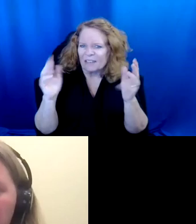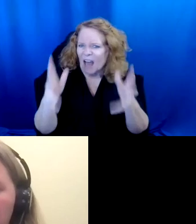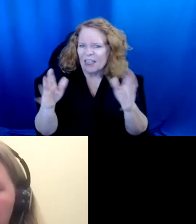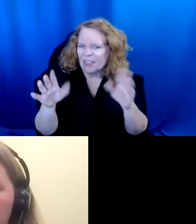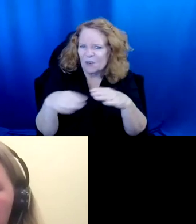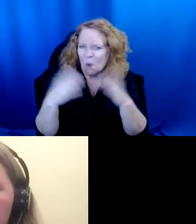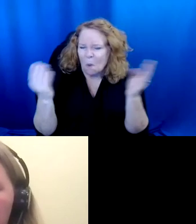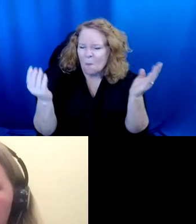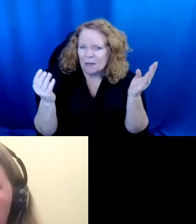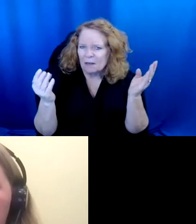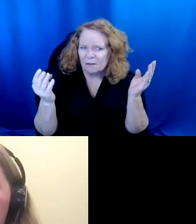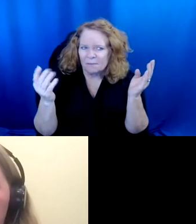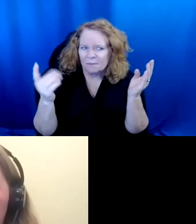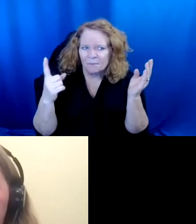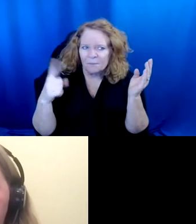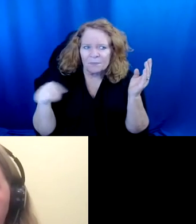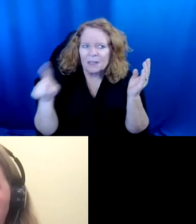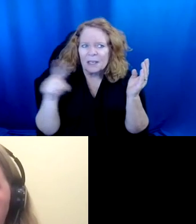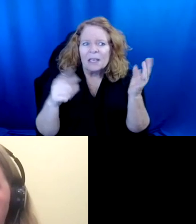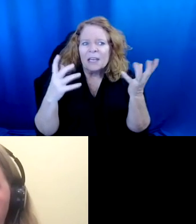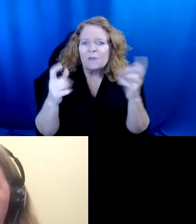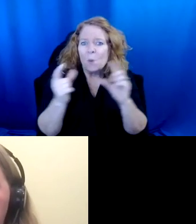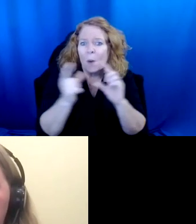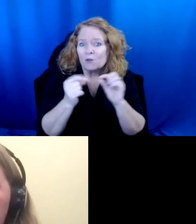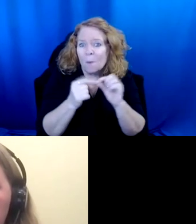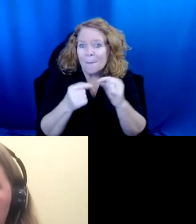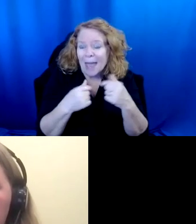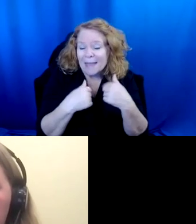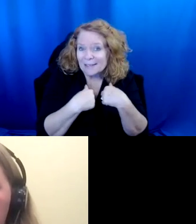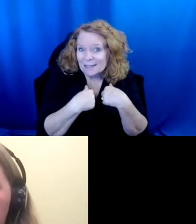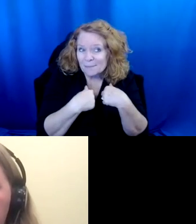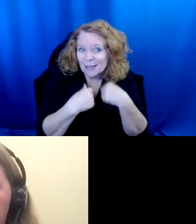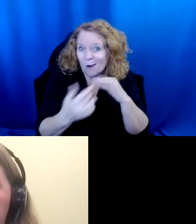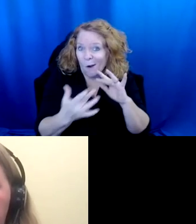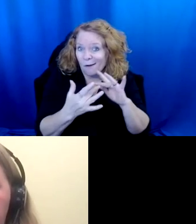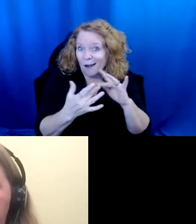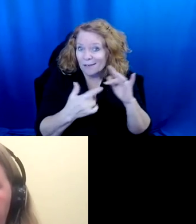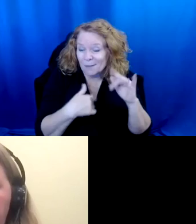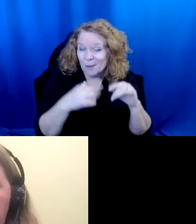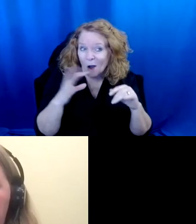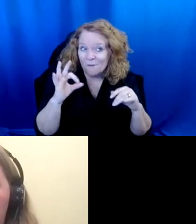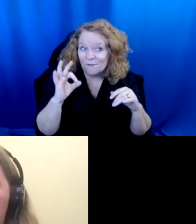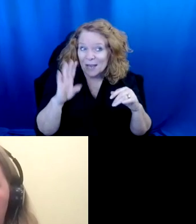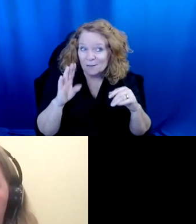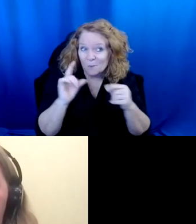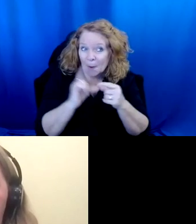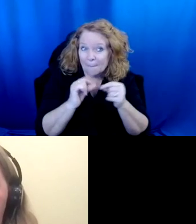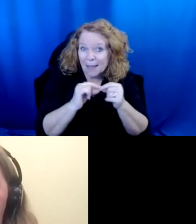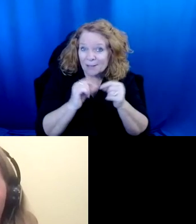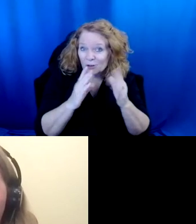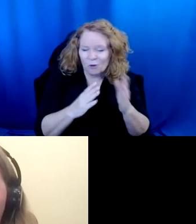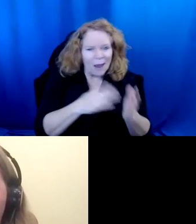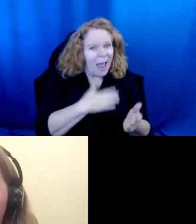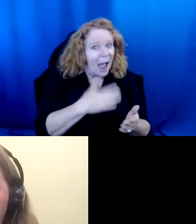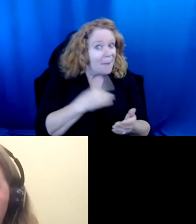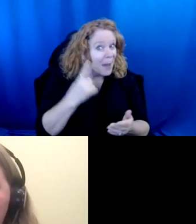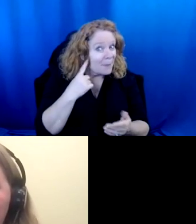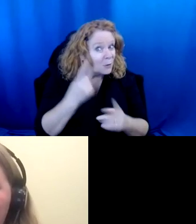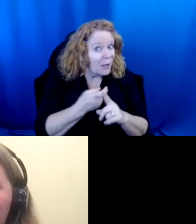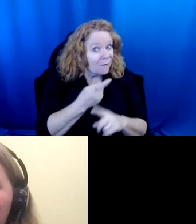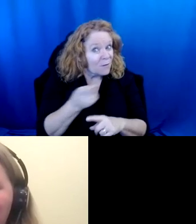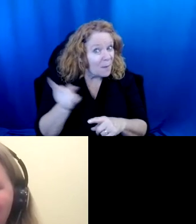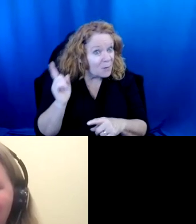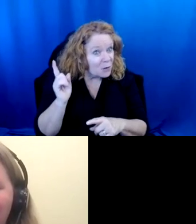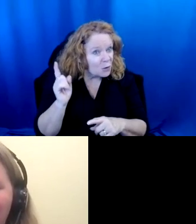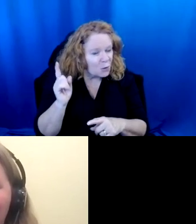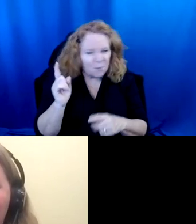And if anybody wants to message me or be in contact with me on Facebook Messenger, I'm really happy to hear from you. If there's